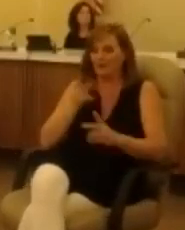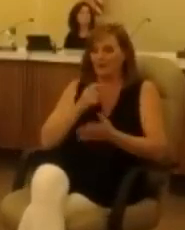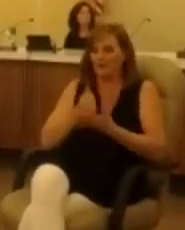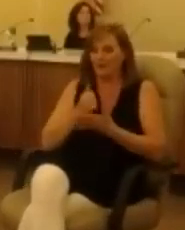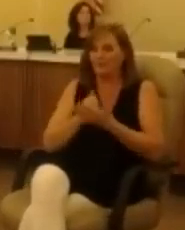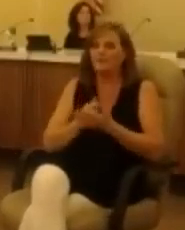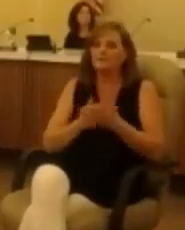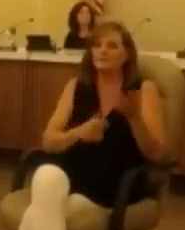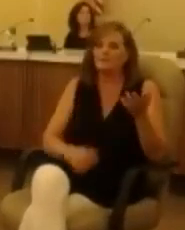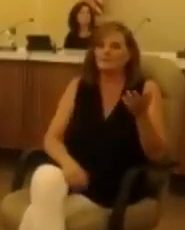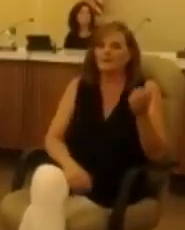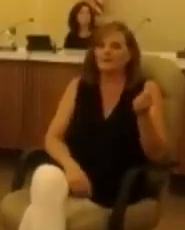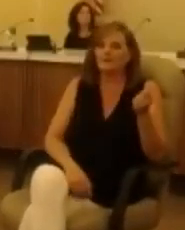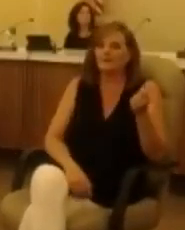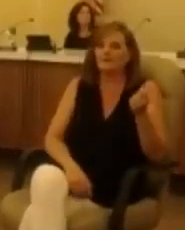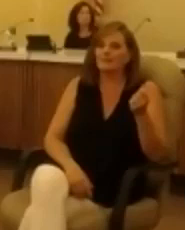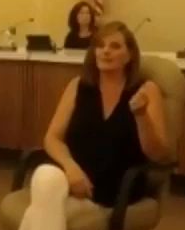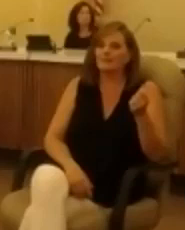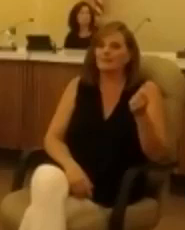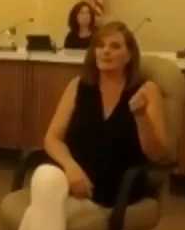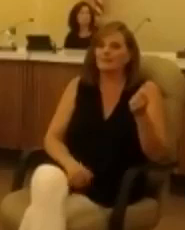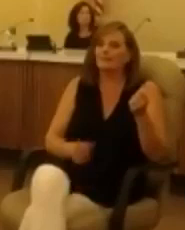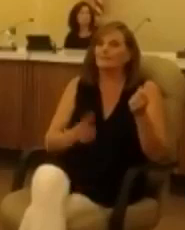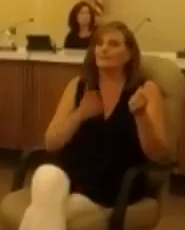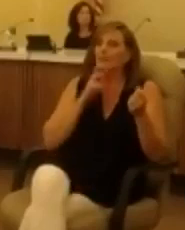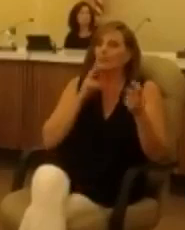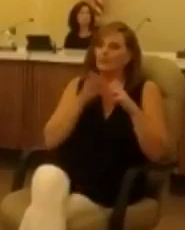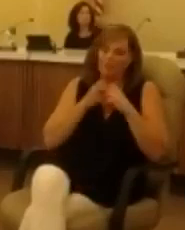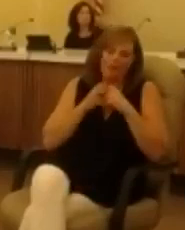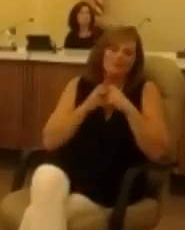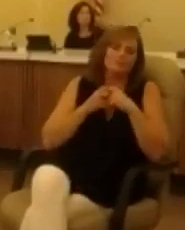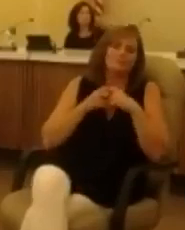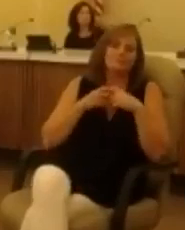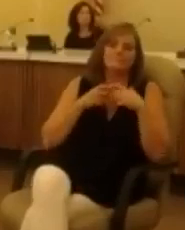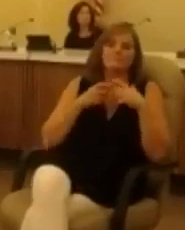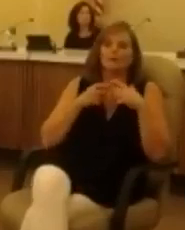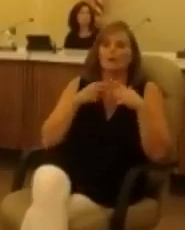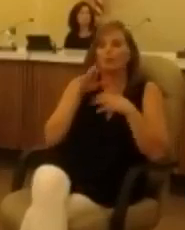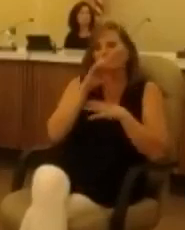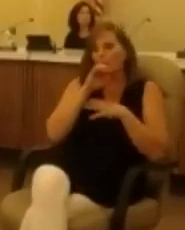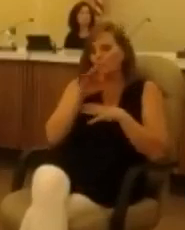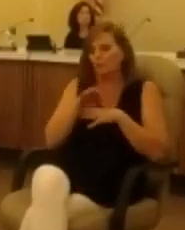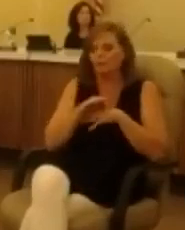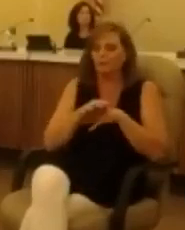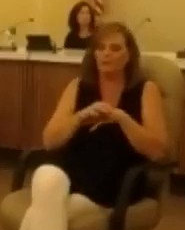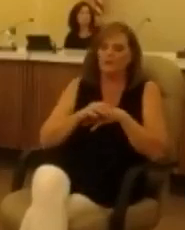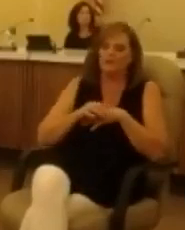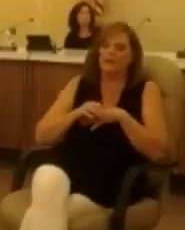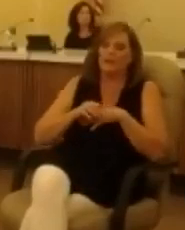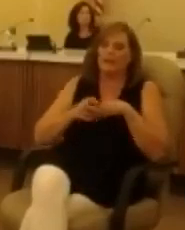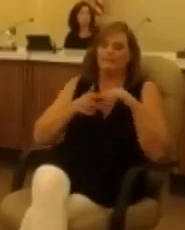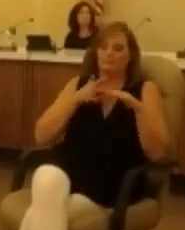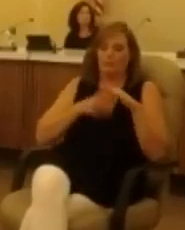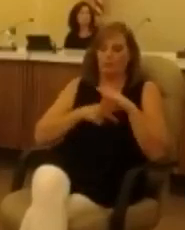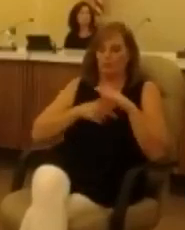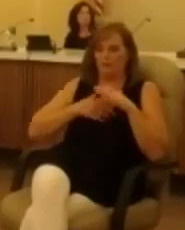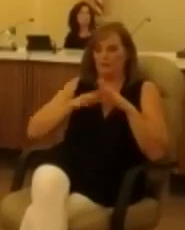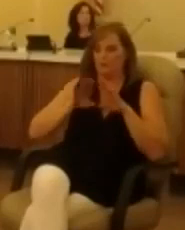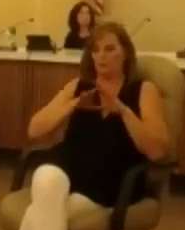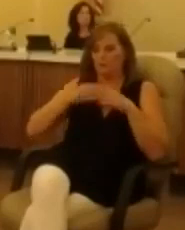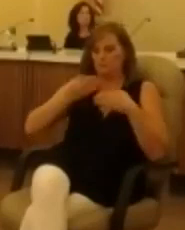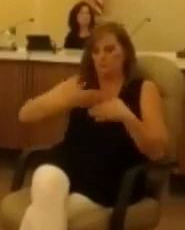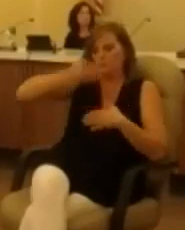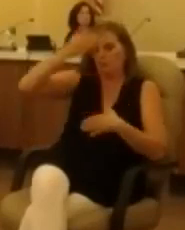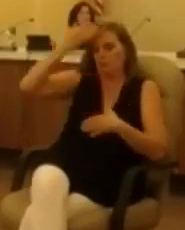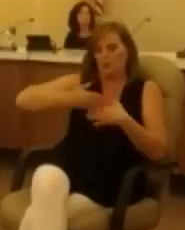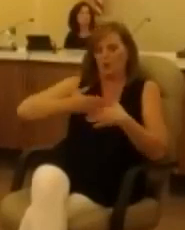That basically, you know, it has a problem with the roof and it has a hole in the garage door. The inner door is locked, but